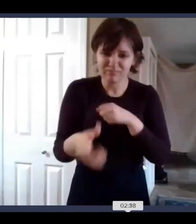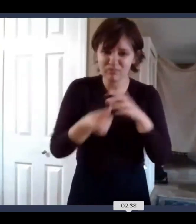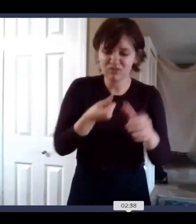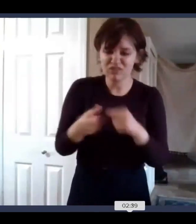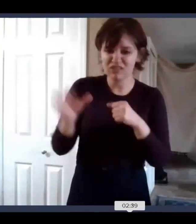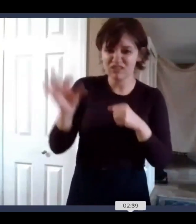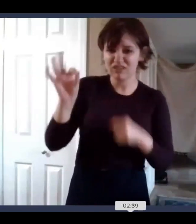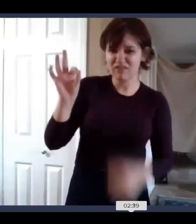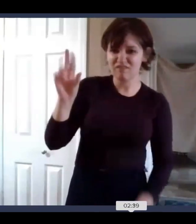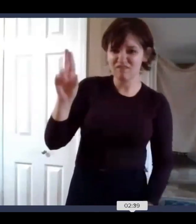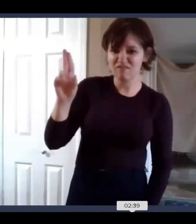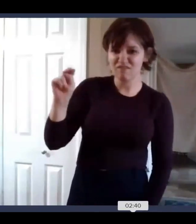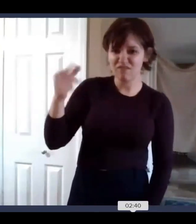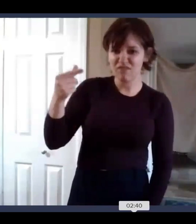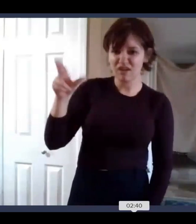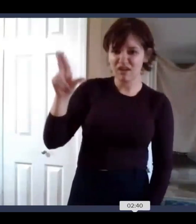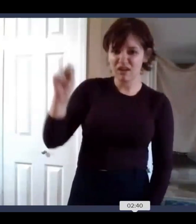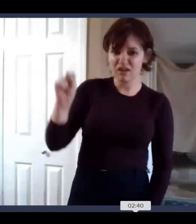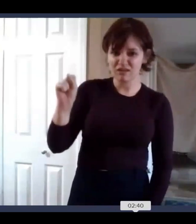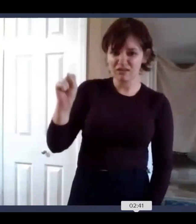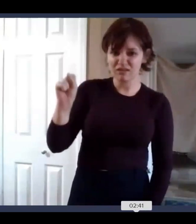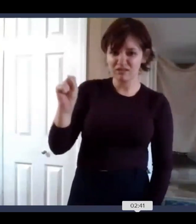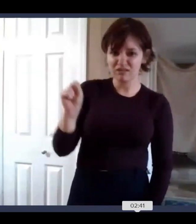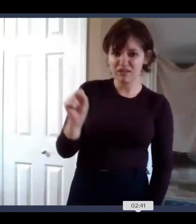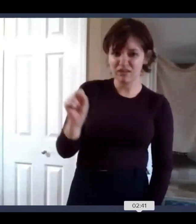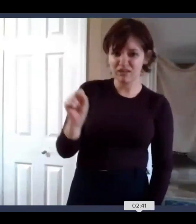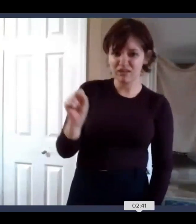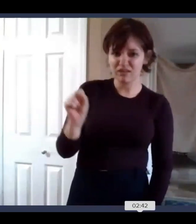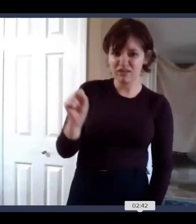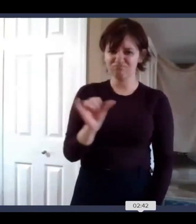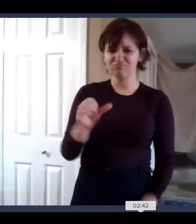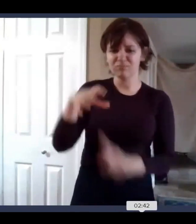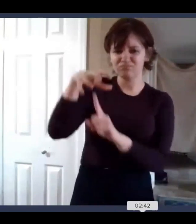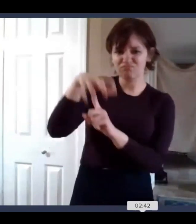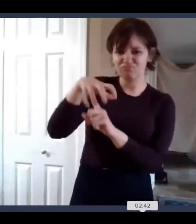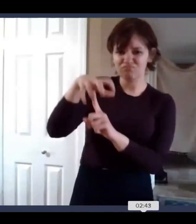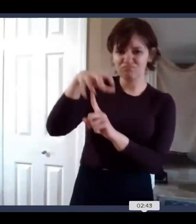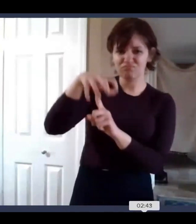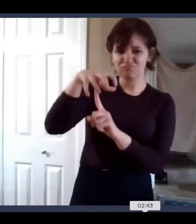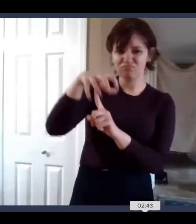harvest the fungus, which is like mushrooms, but basically the